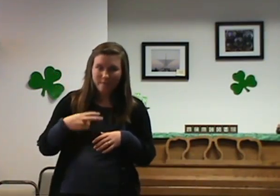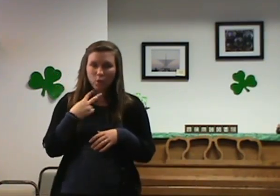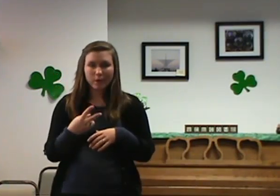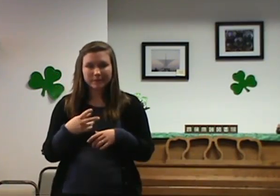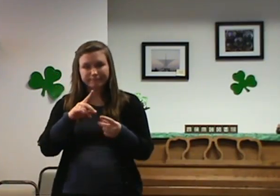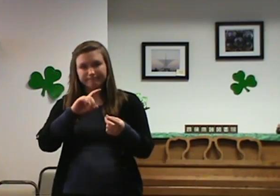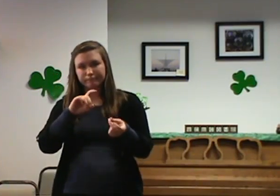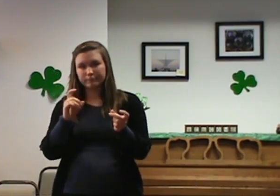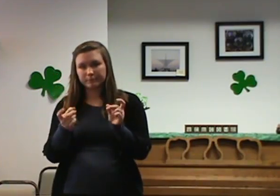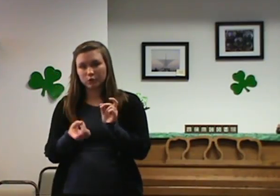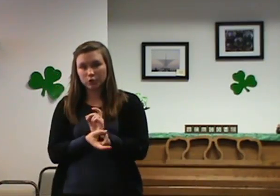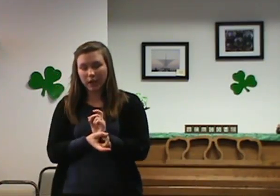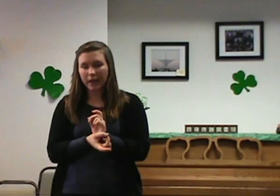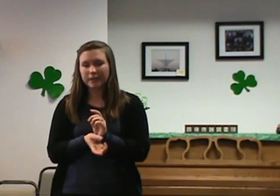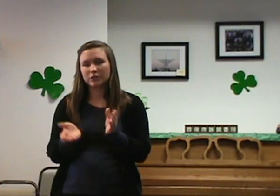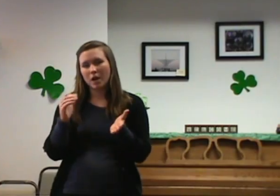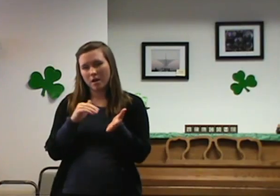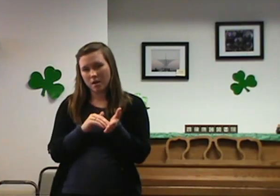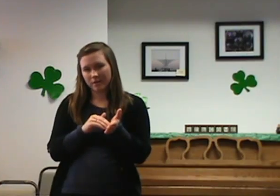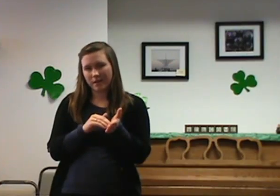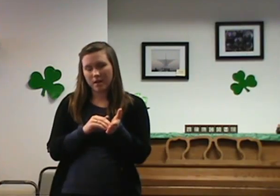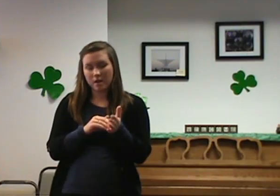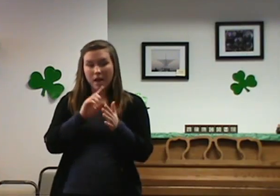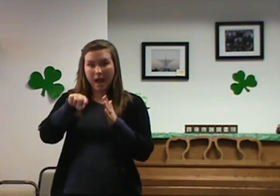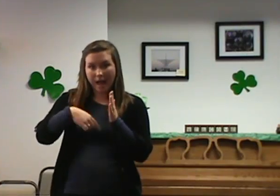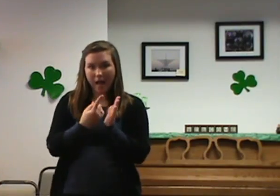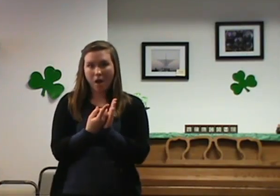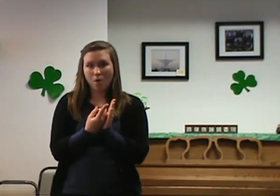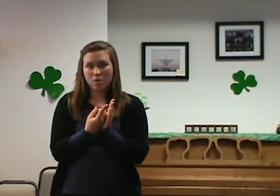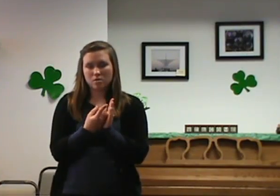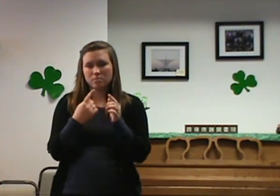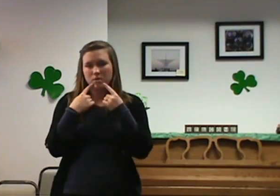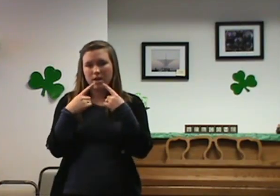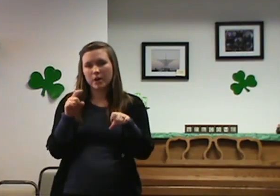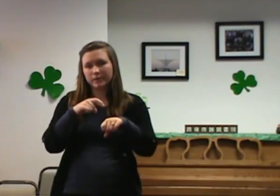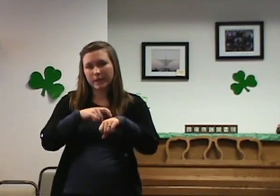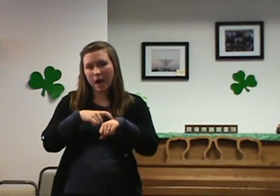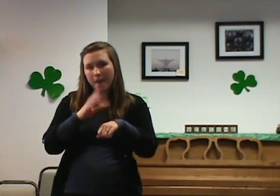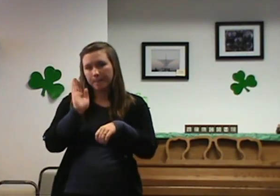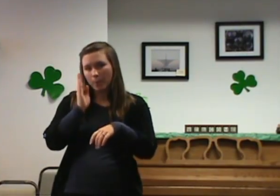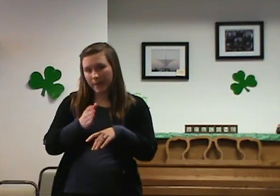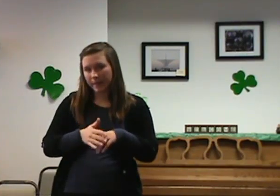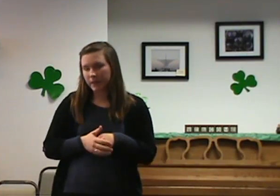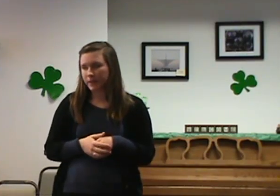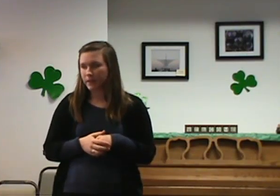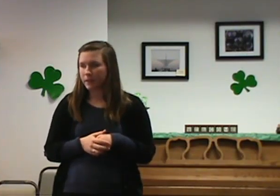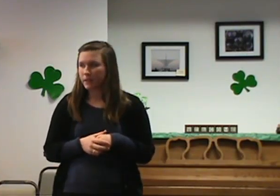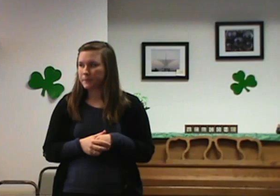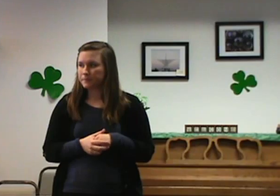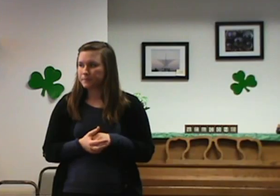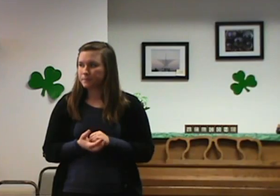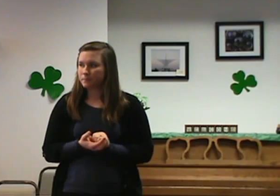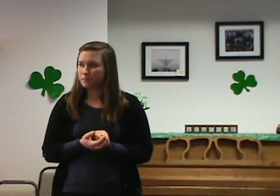hourly announcements on this. We have a few different styles in the store. I also have a couple of cube clocks in the store